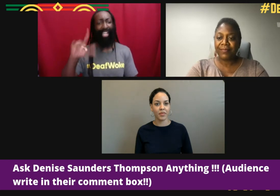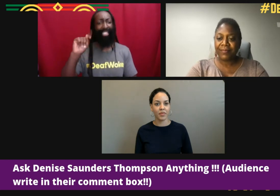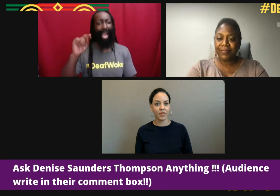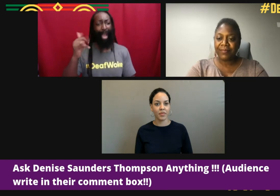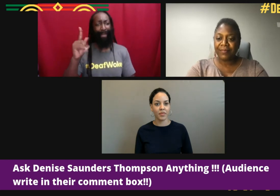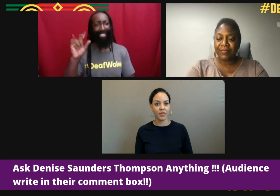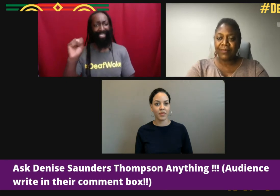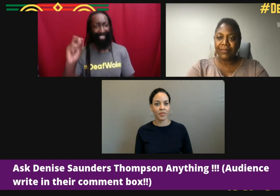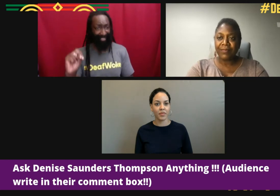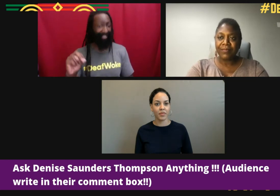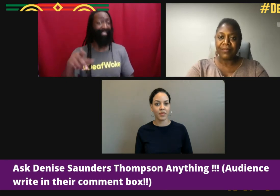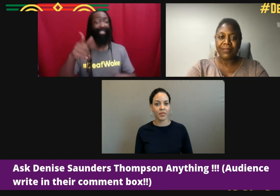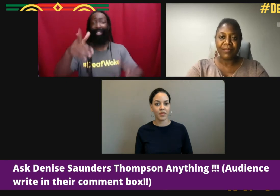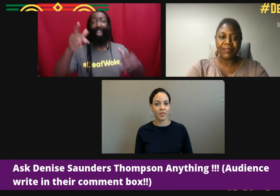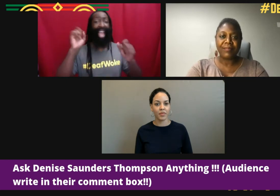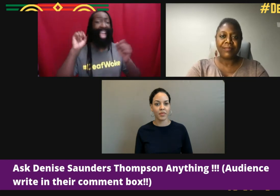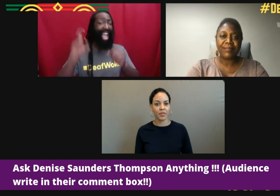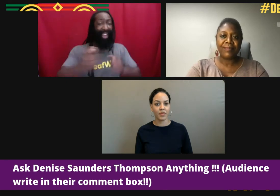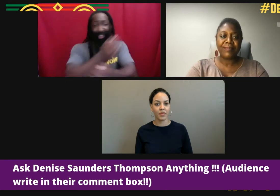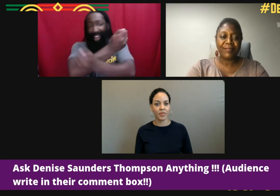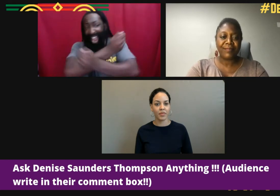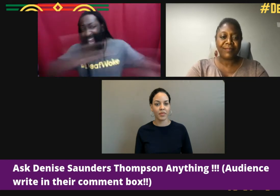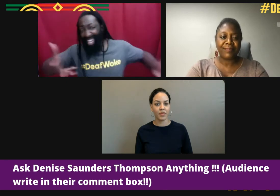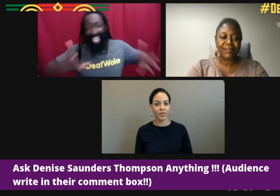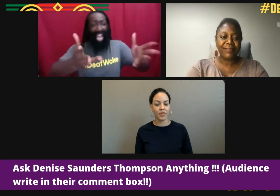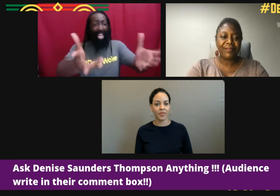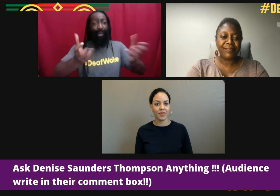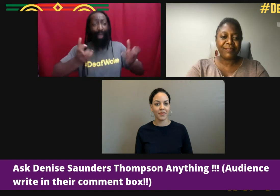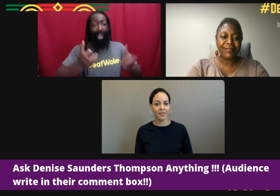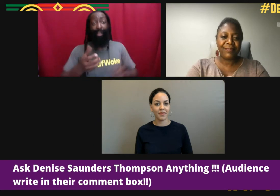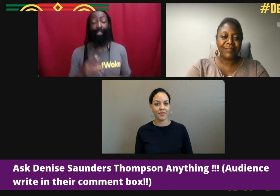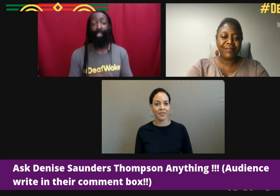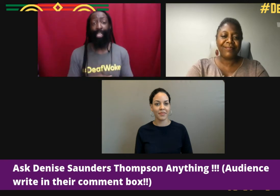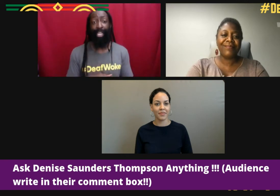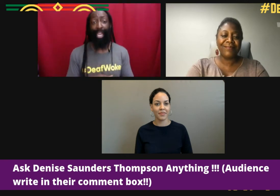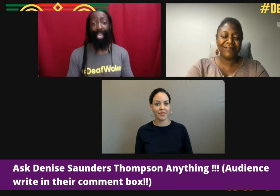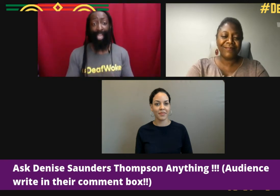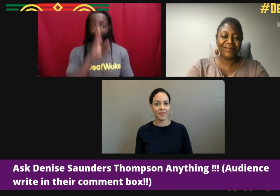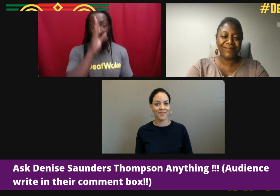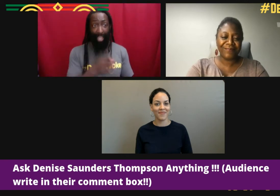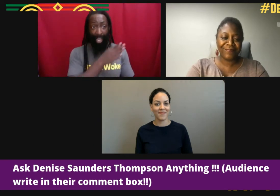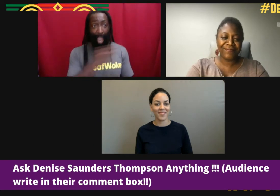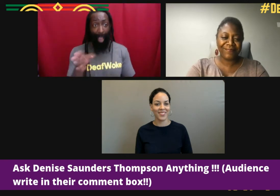is the segment called Ask Denise Saunders Thompson Anything.